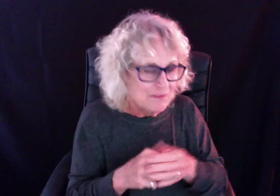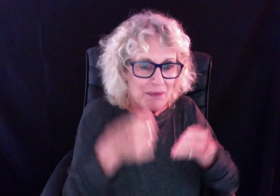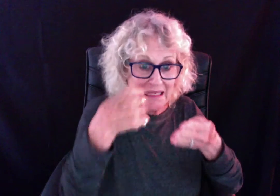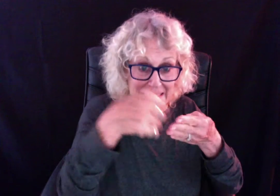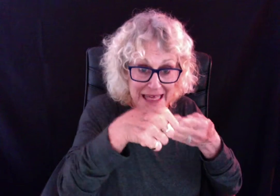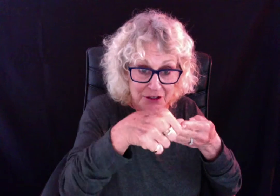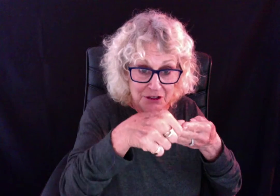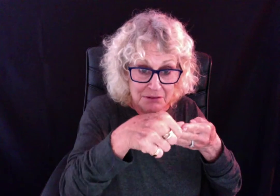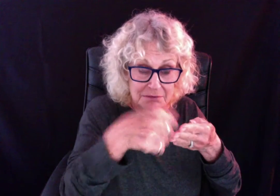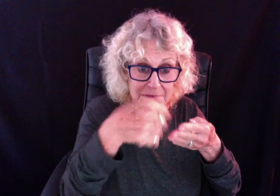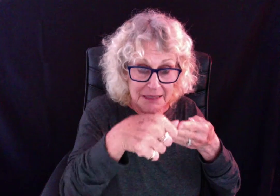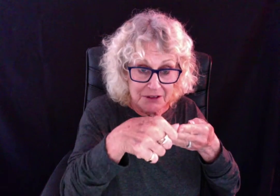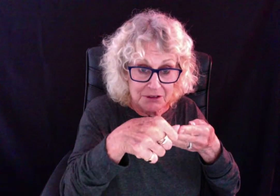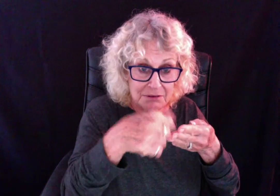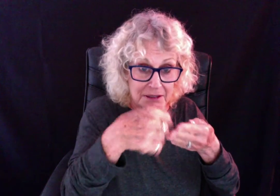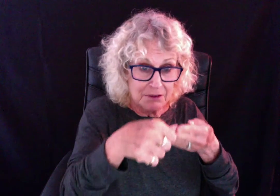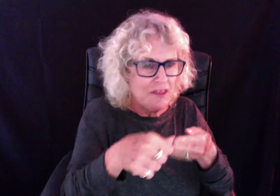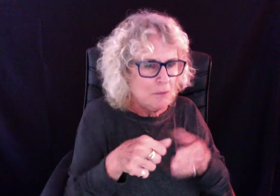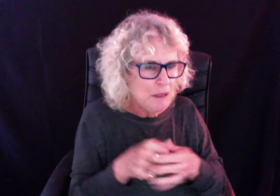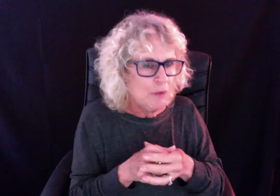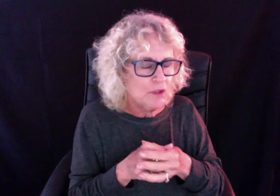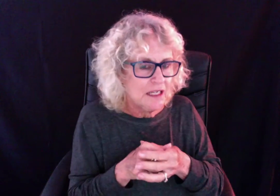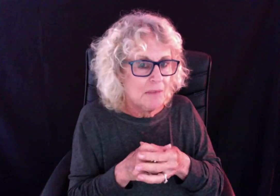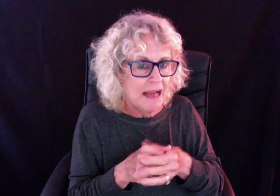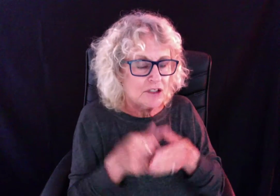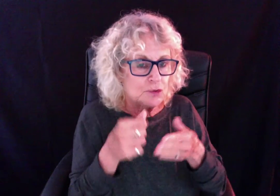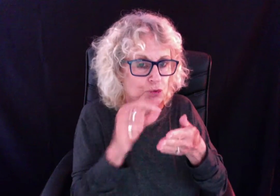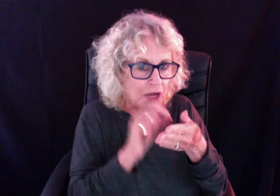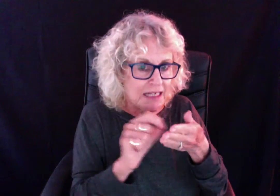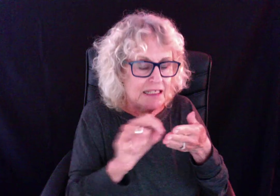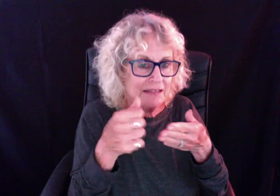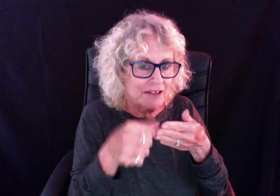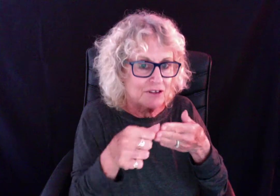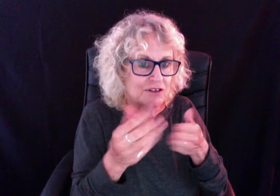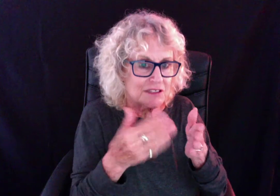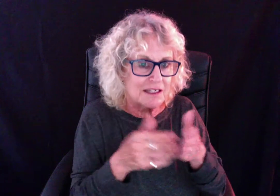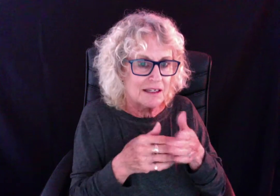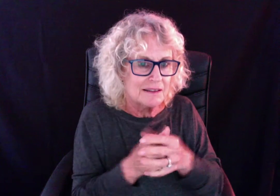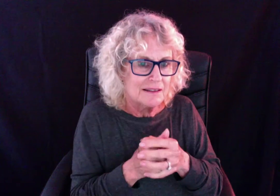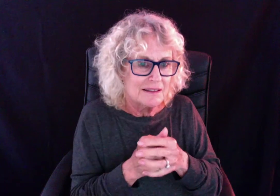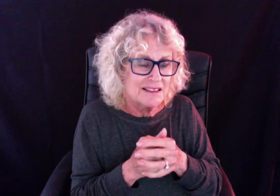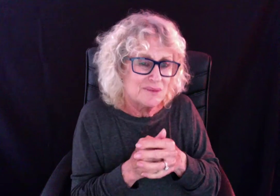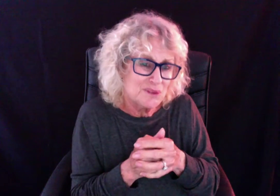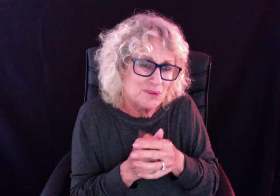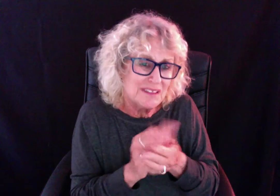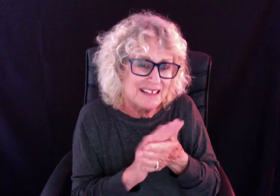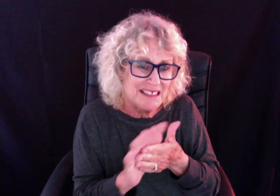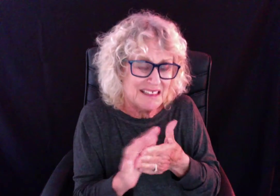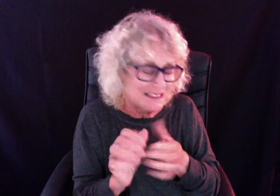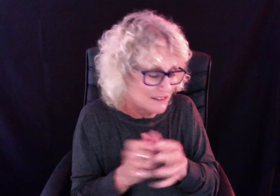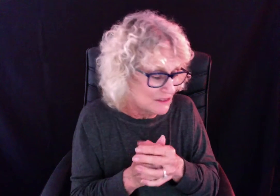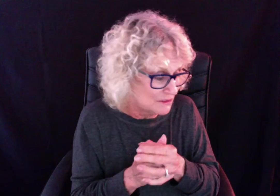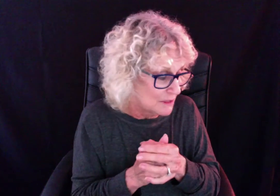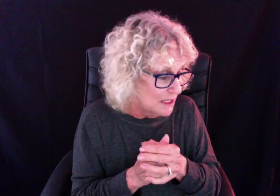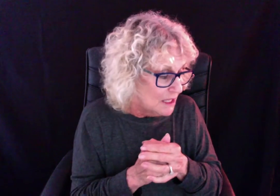But letter, letter, letter. I think people are getting back to writing letters again because it was really a nice thing to do.